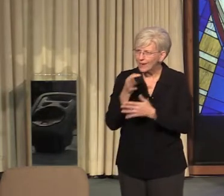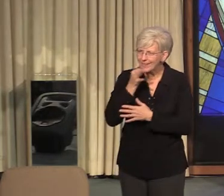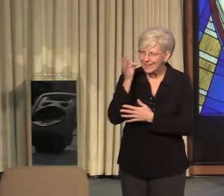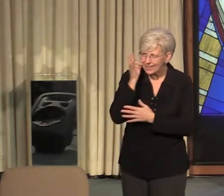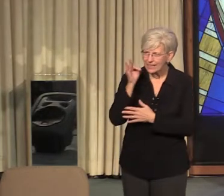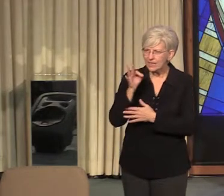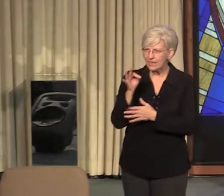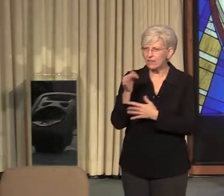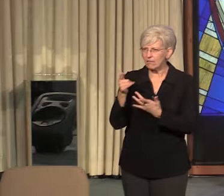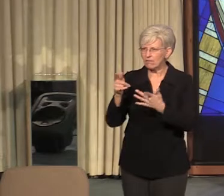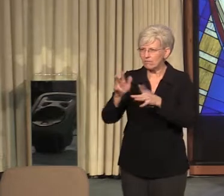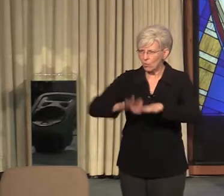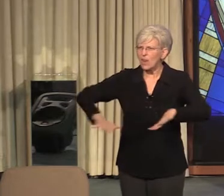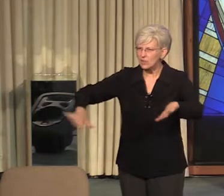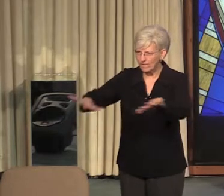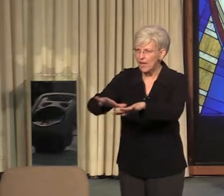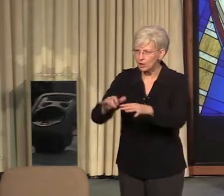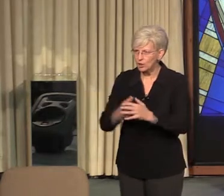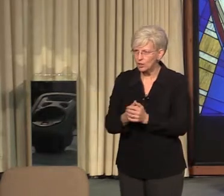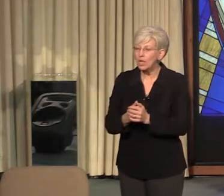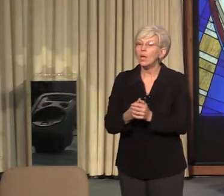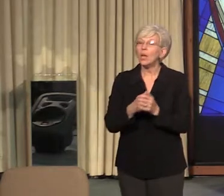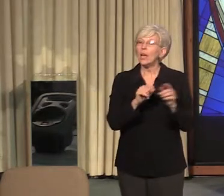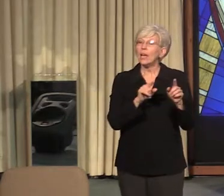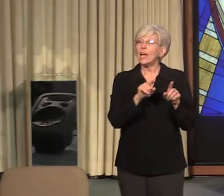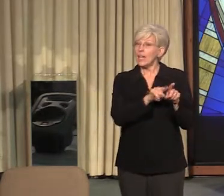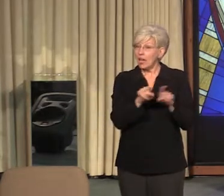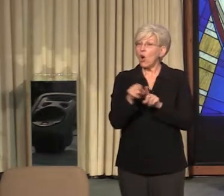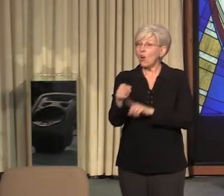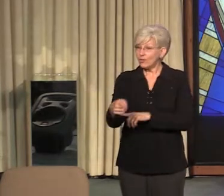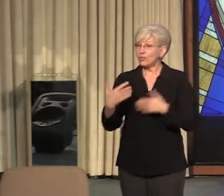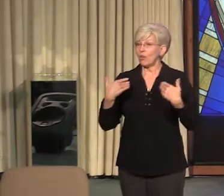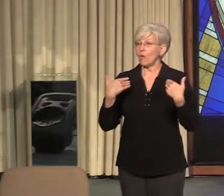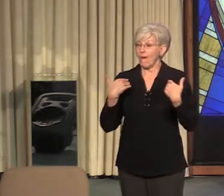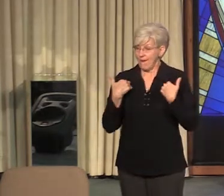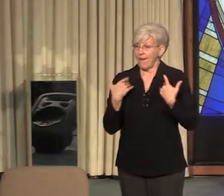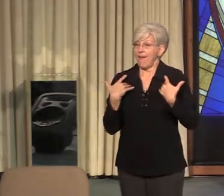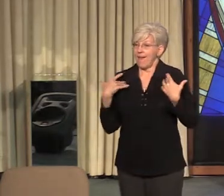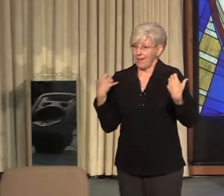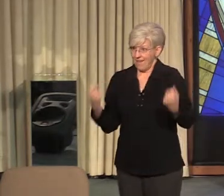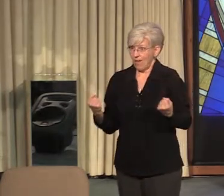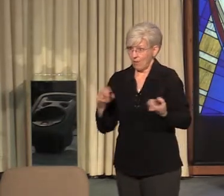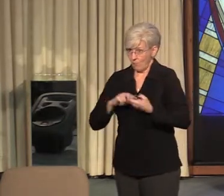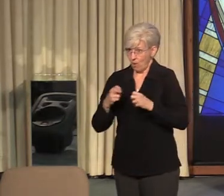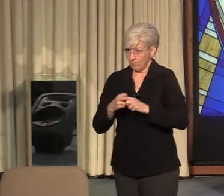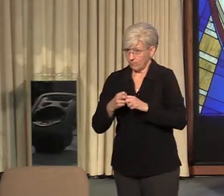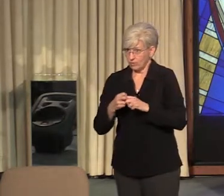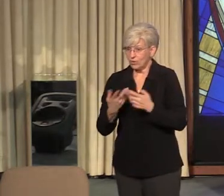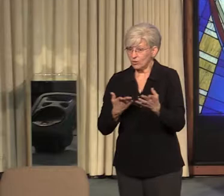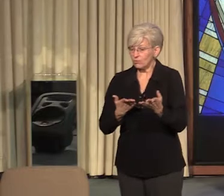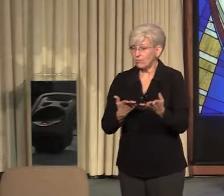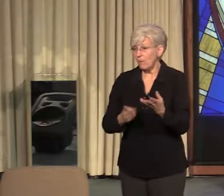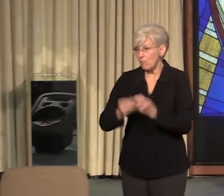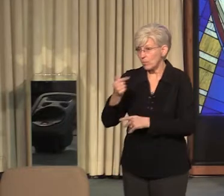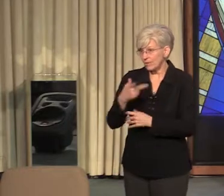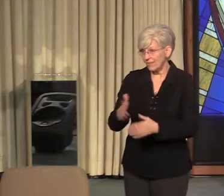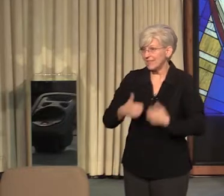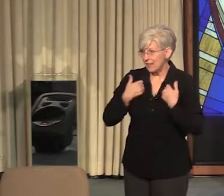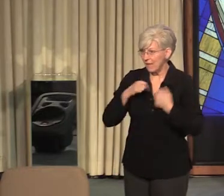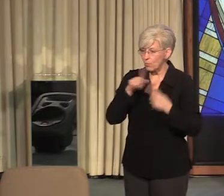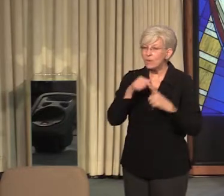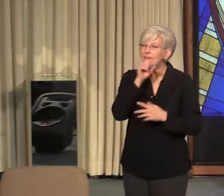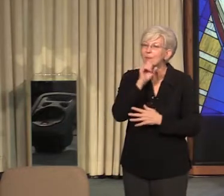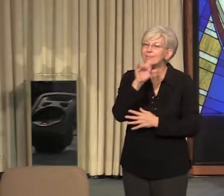He was also beset with health problems most of his life. When he was 10 years old, he had a